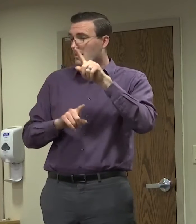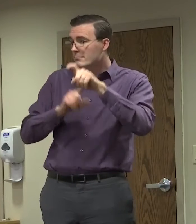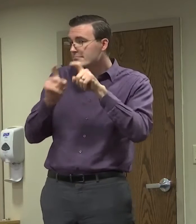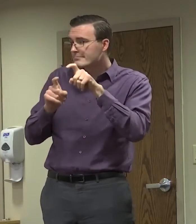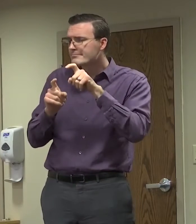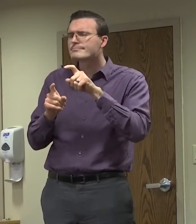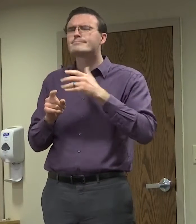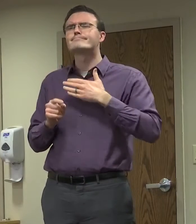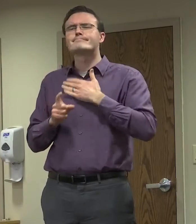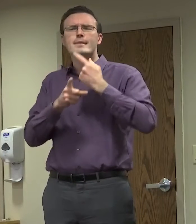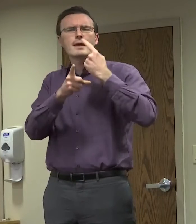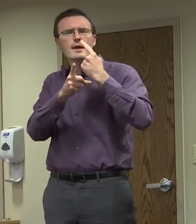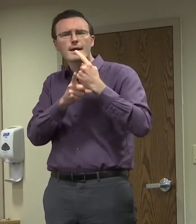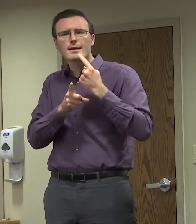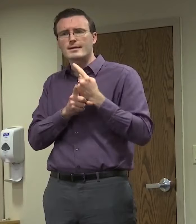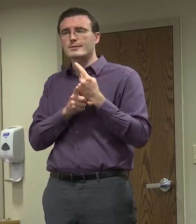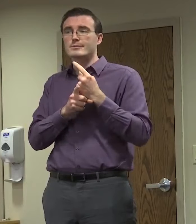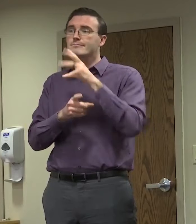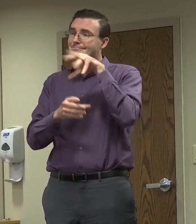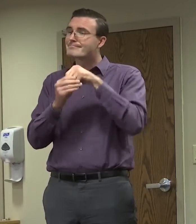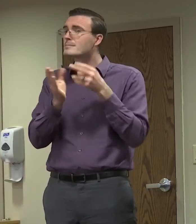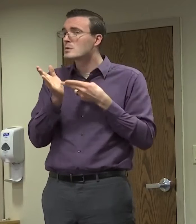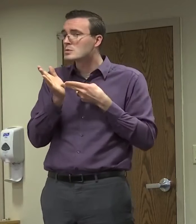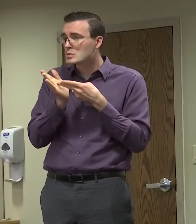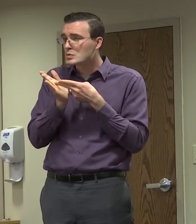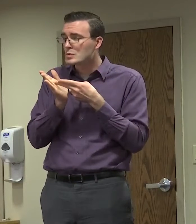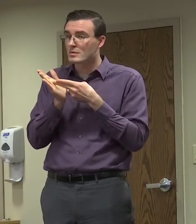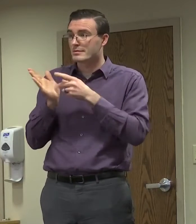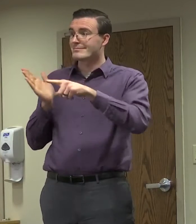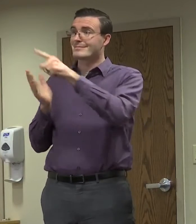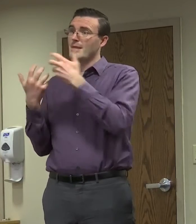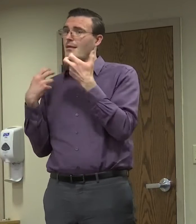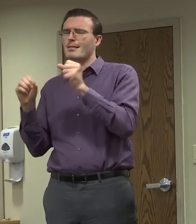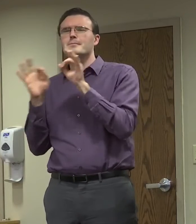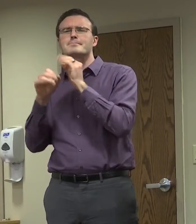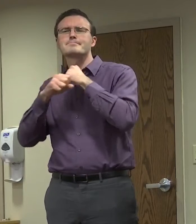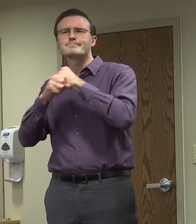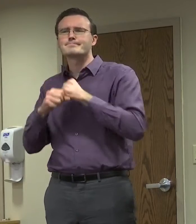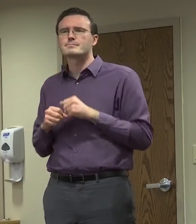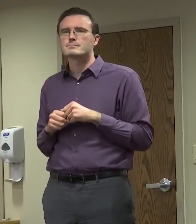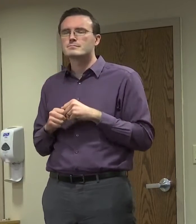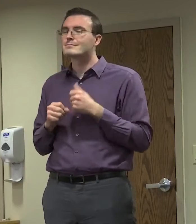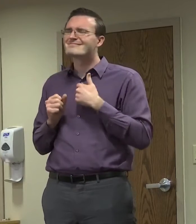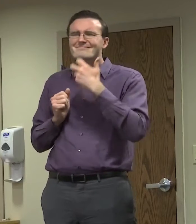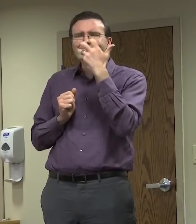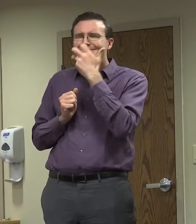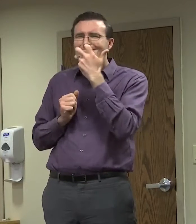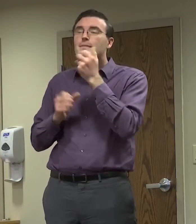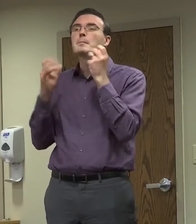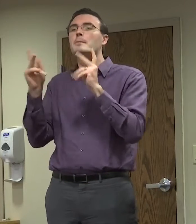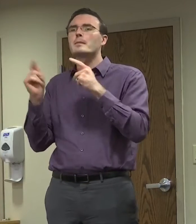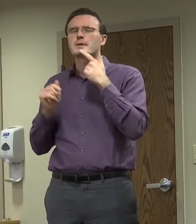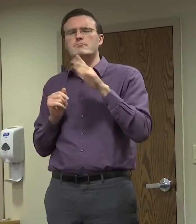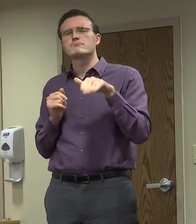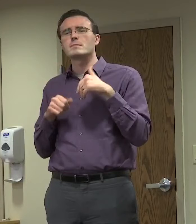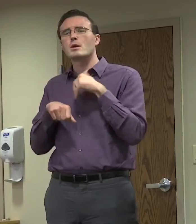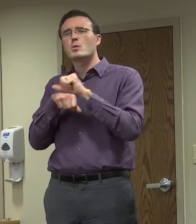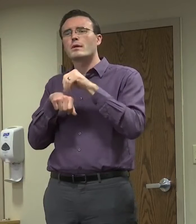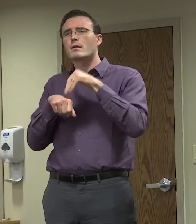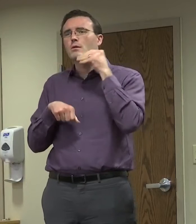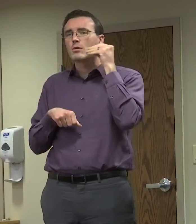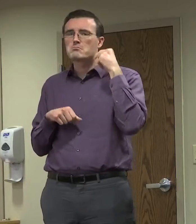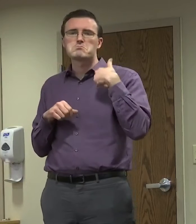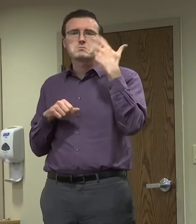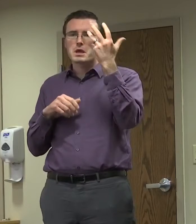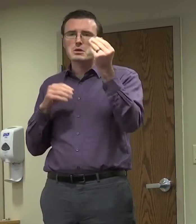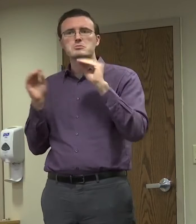information to protect the health of others. I'm amazed at the number of individuals who have the infection and said, I work from home and I haven't been out.